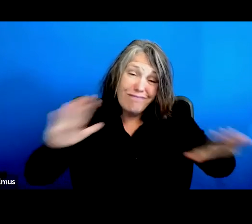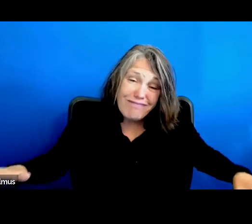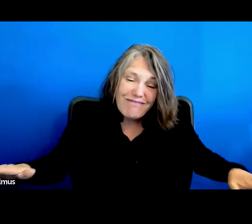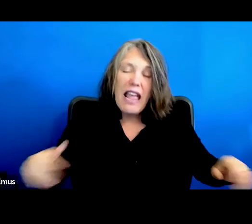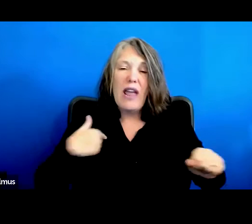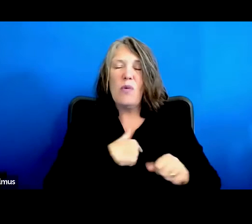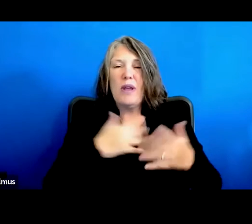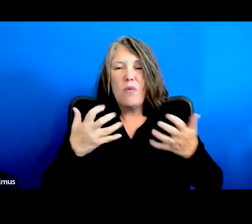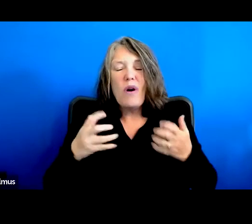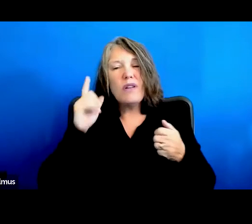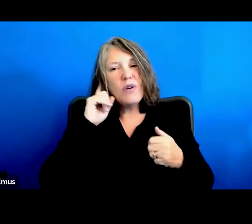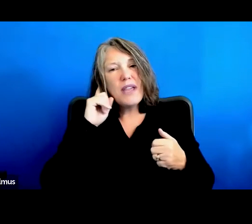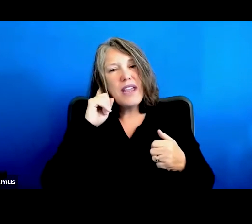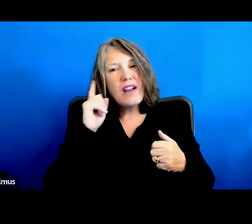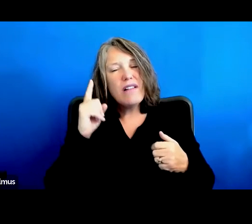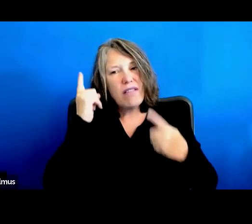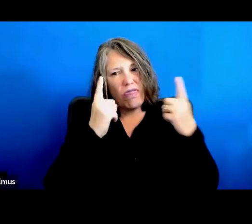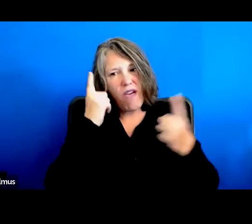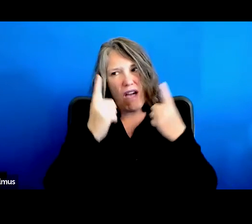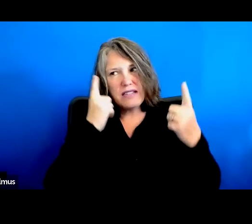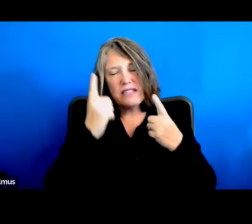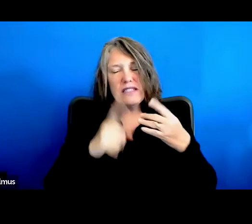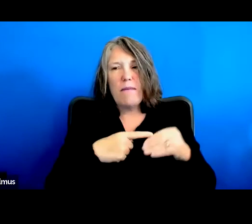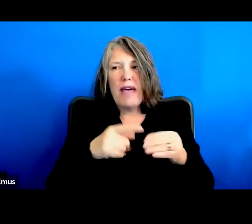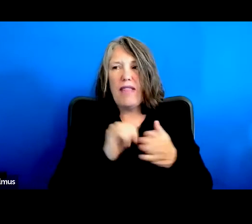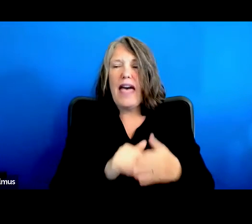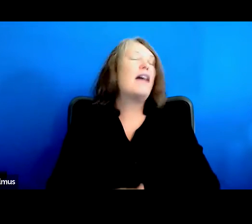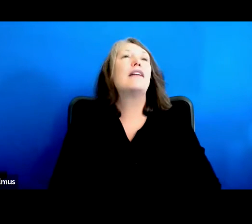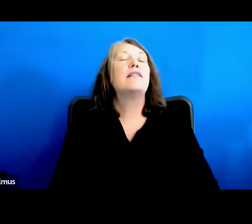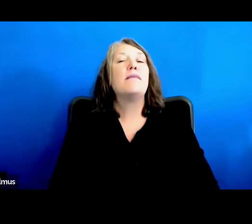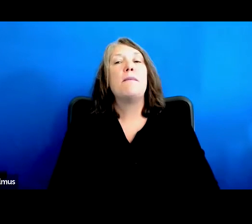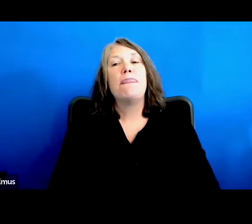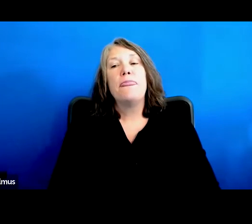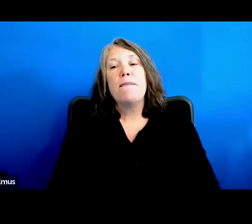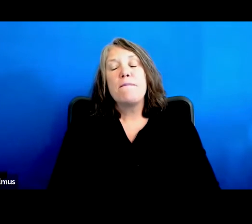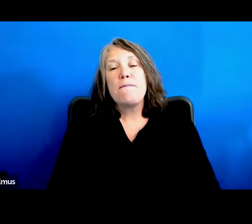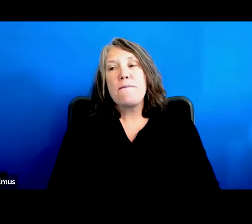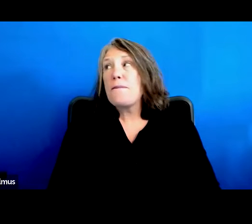would love to hear thoughts on that.